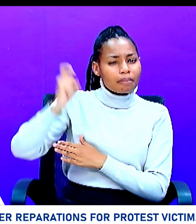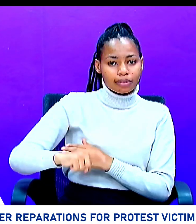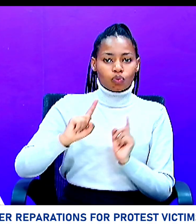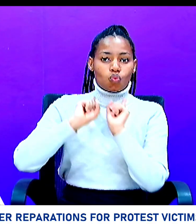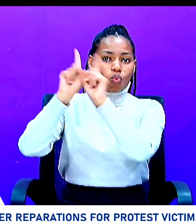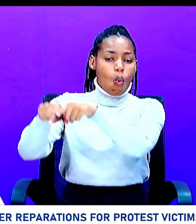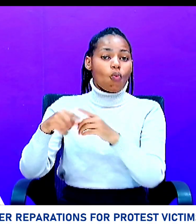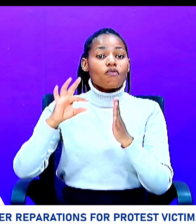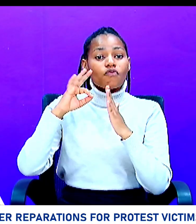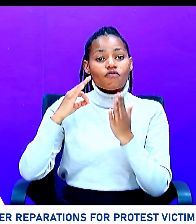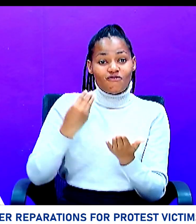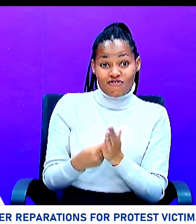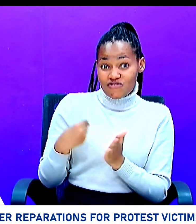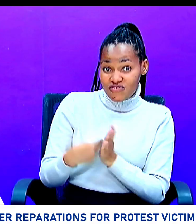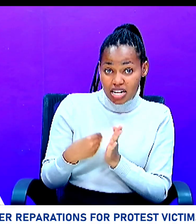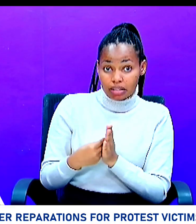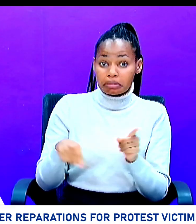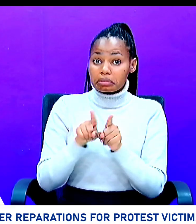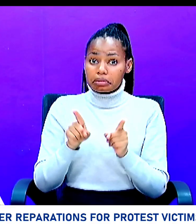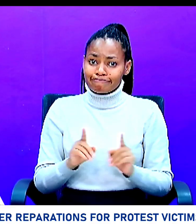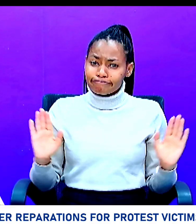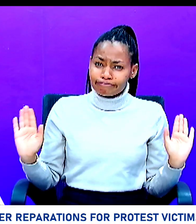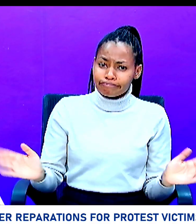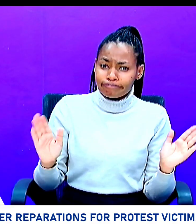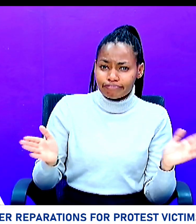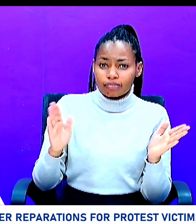KNCHR Deputy Director of Programs Simon Omondi said